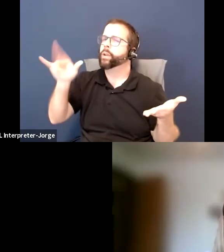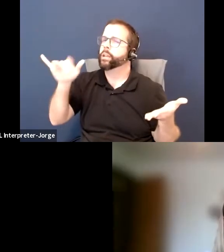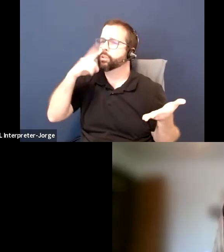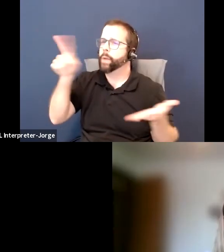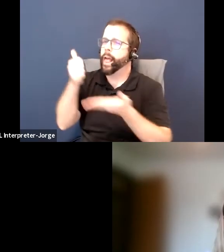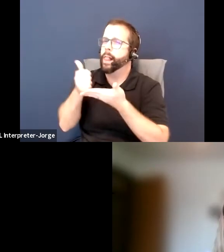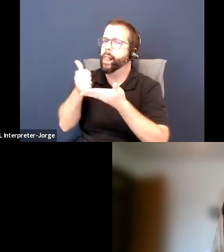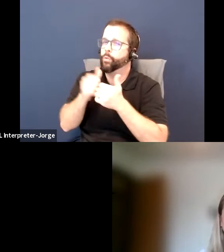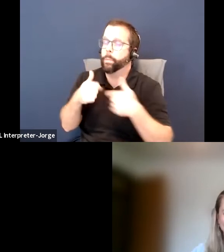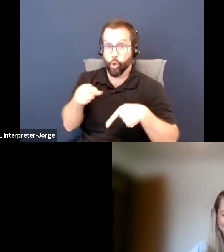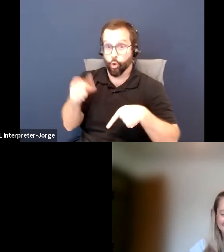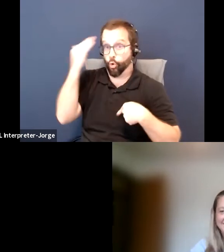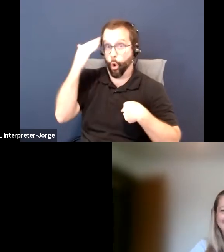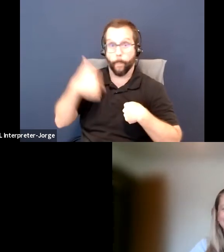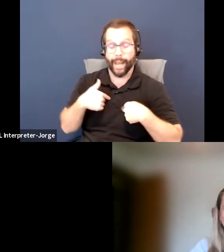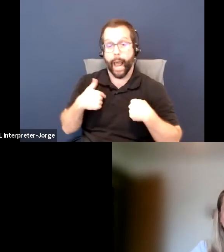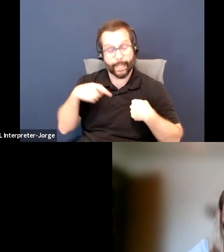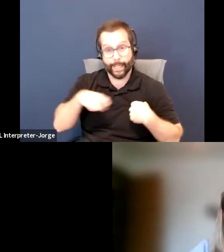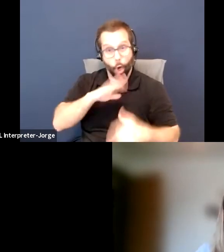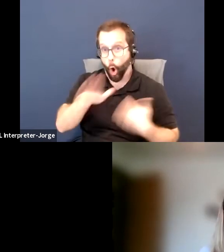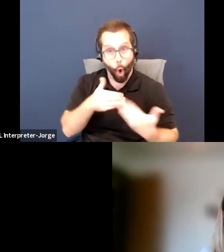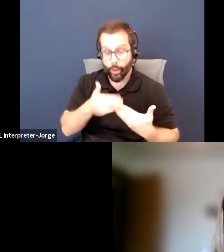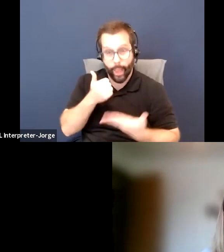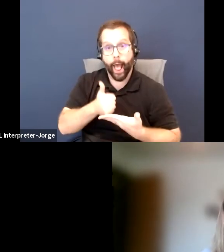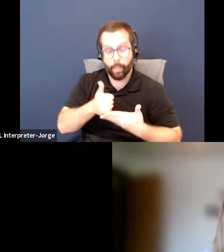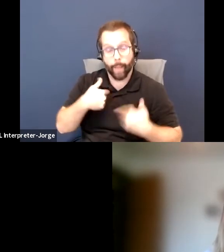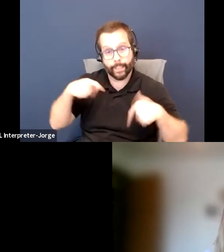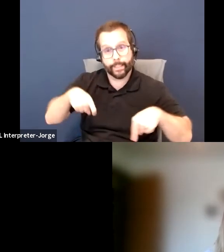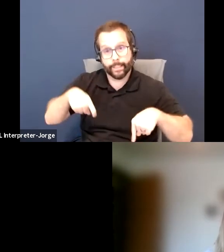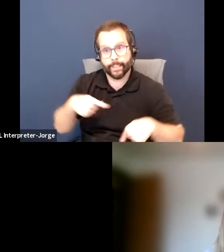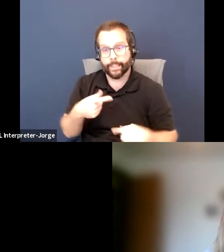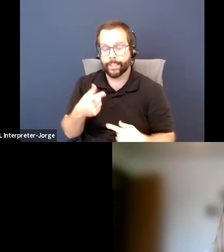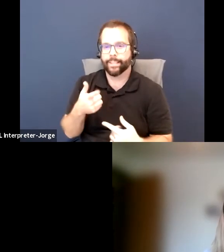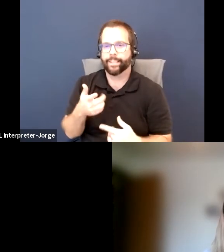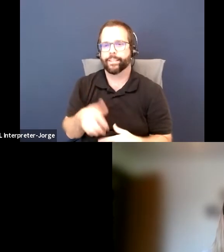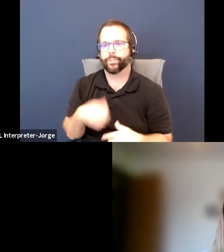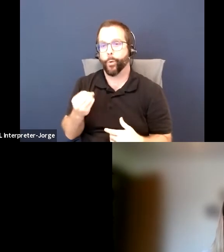you know how I am. I need all the help I can freaking get. So